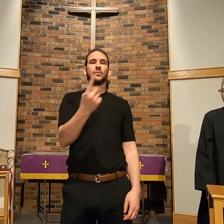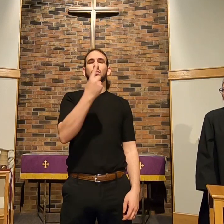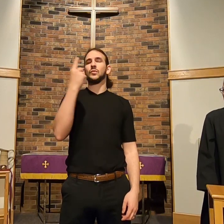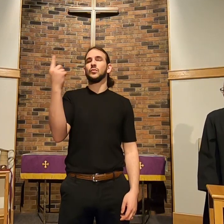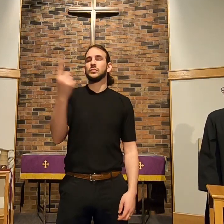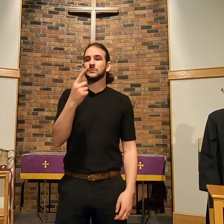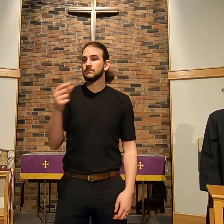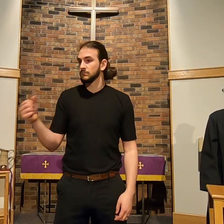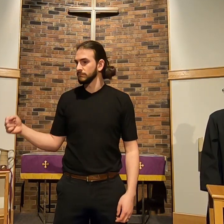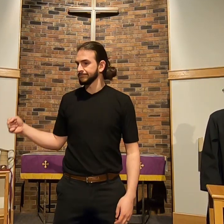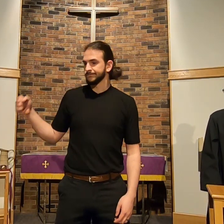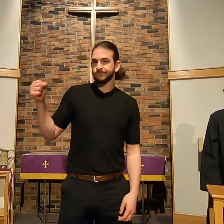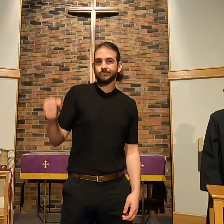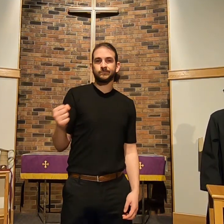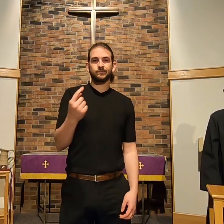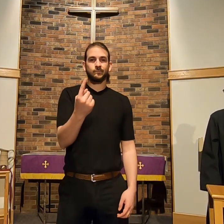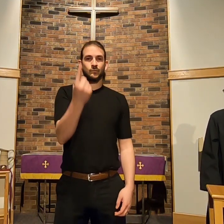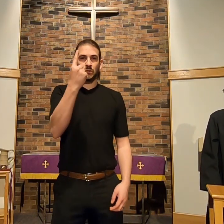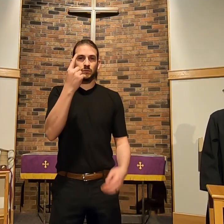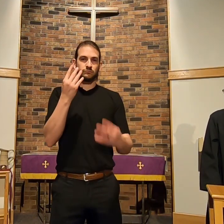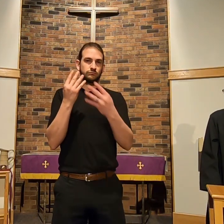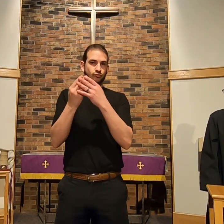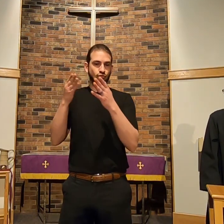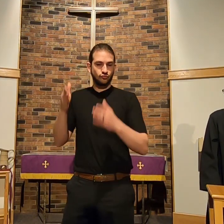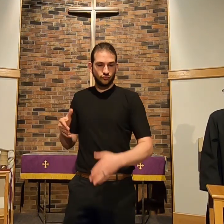Pilate always freed one prisoner chosen by the people.